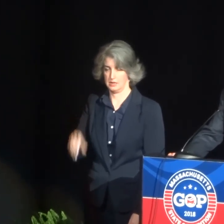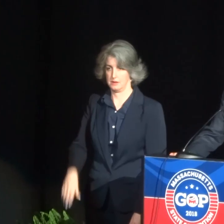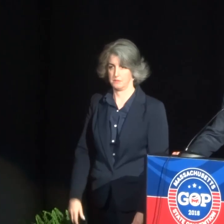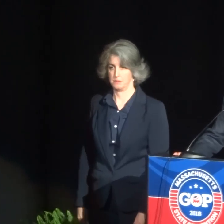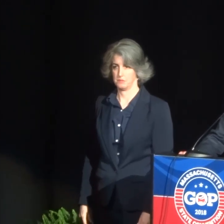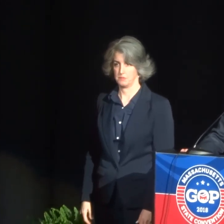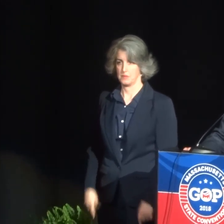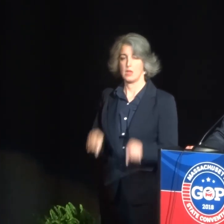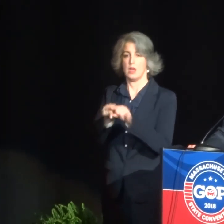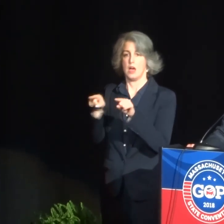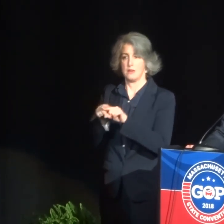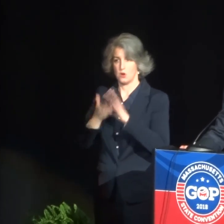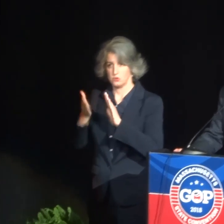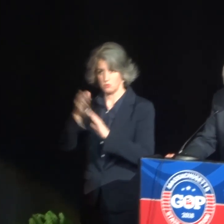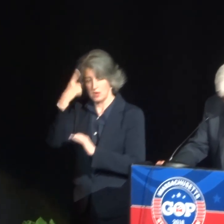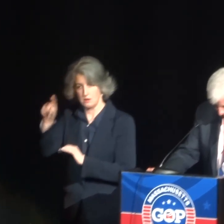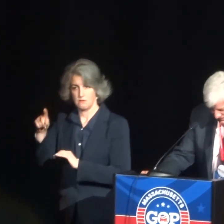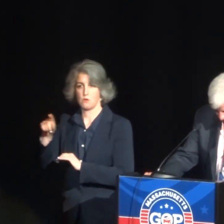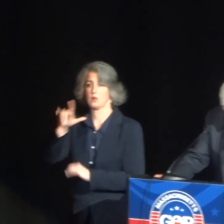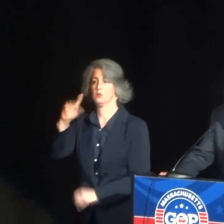1990. And I also ran for lieutenant governor.